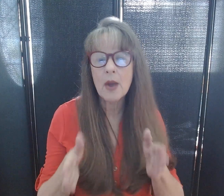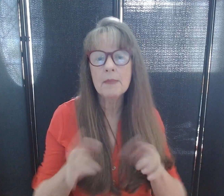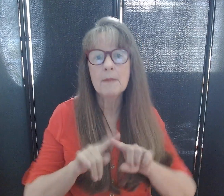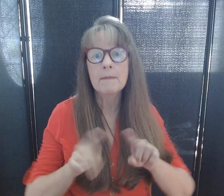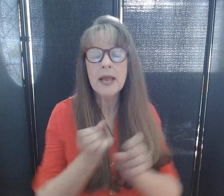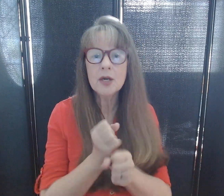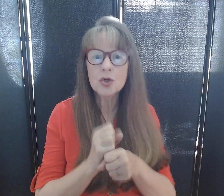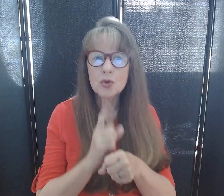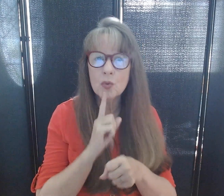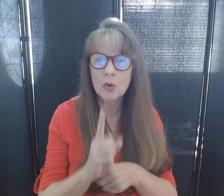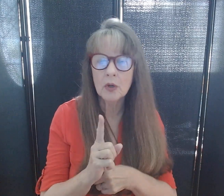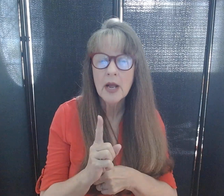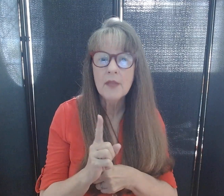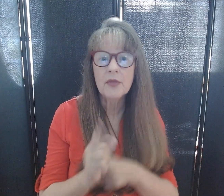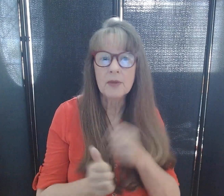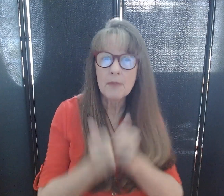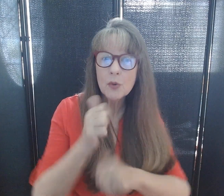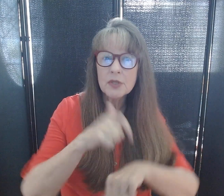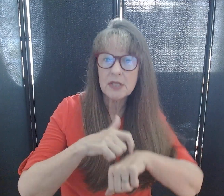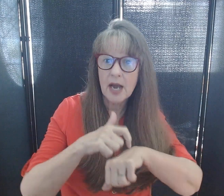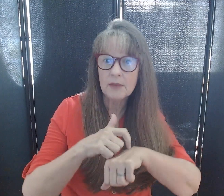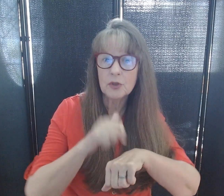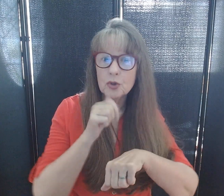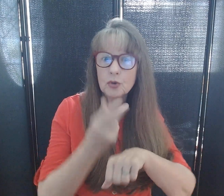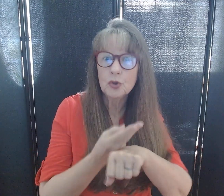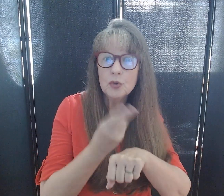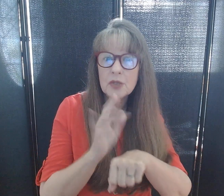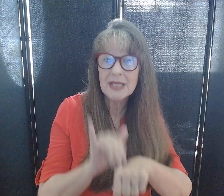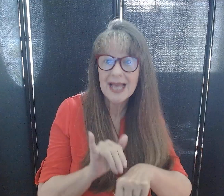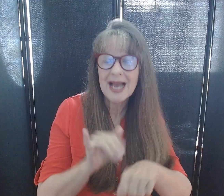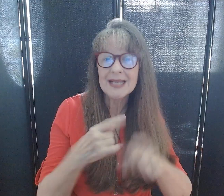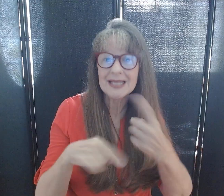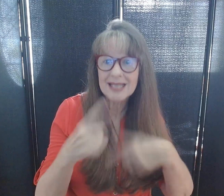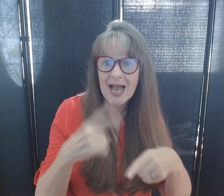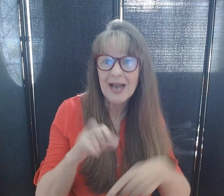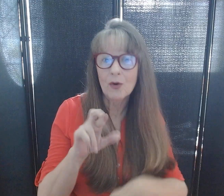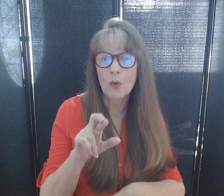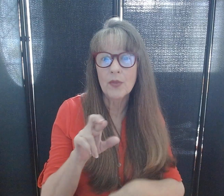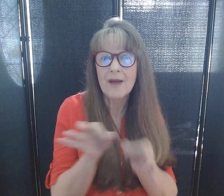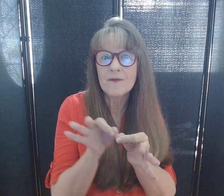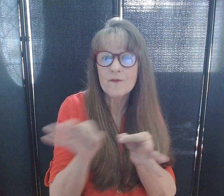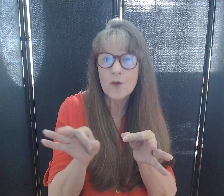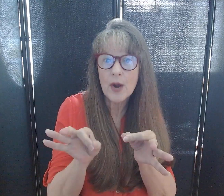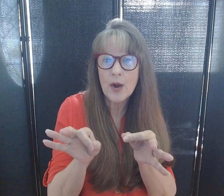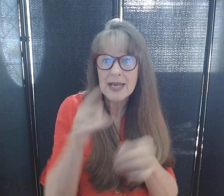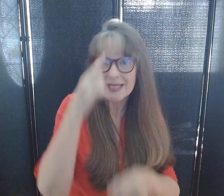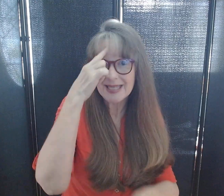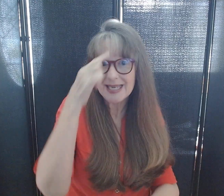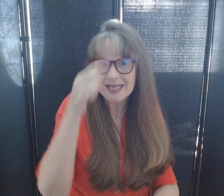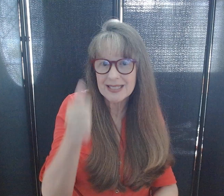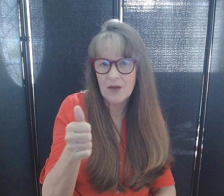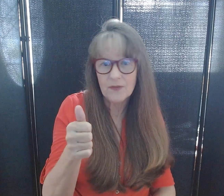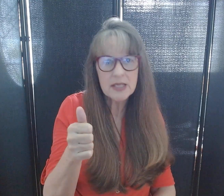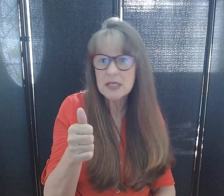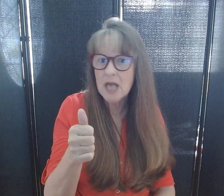but make sure that the most of the time that you're using that sign or that phrase, think self, it is